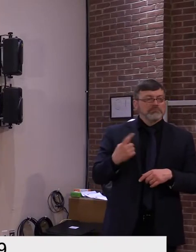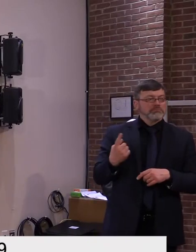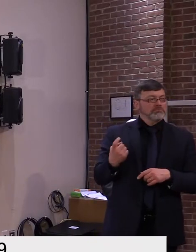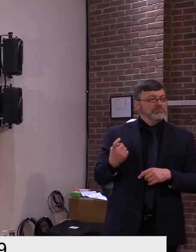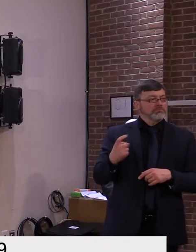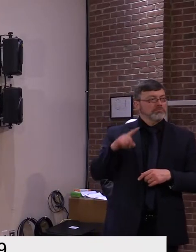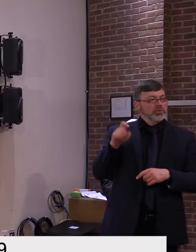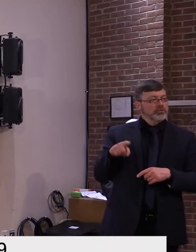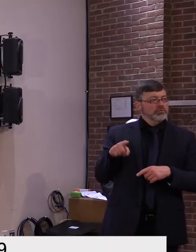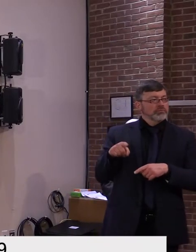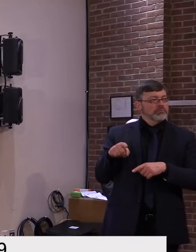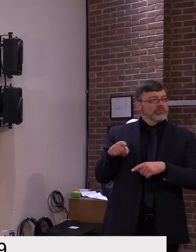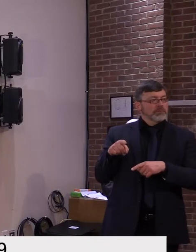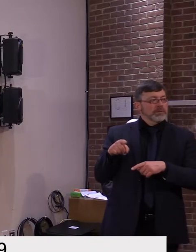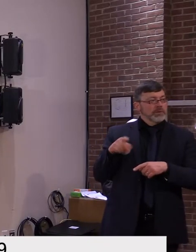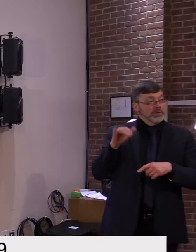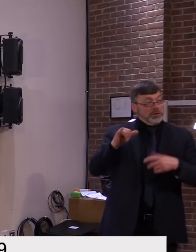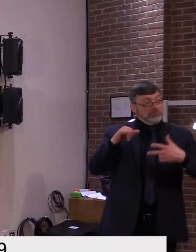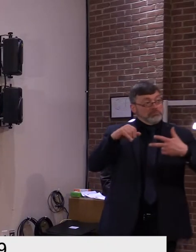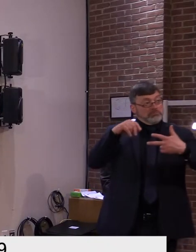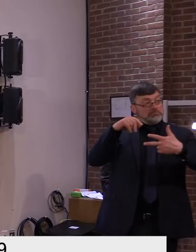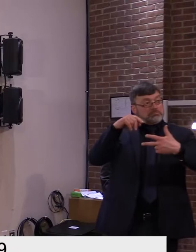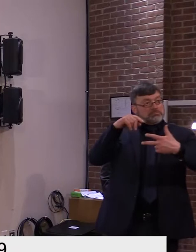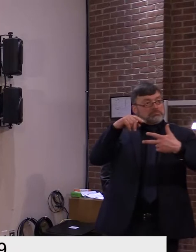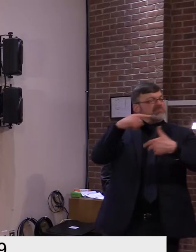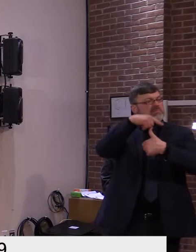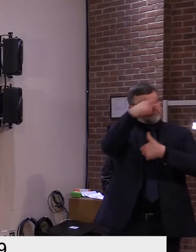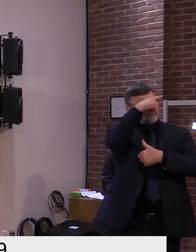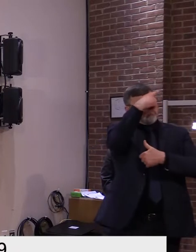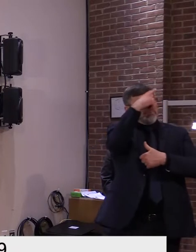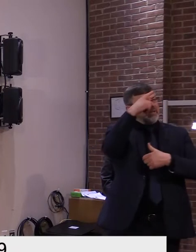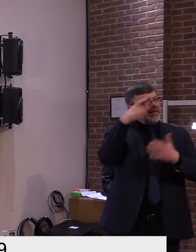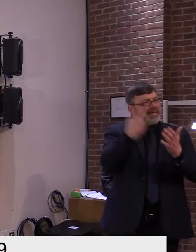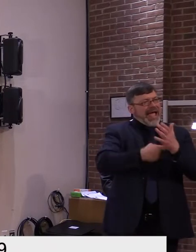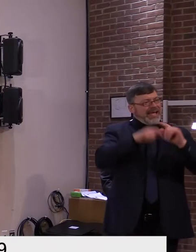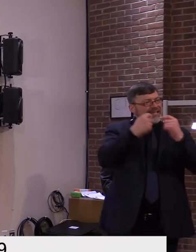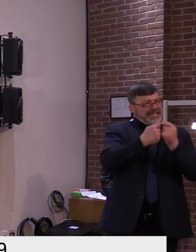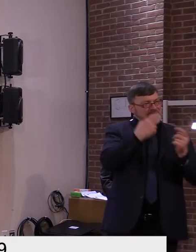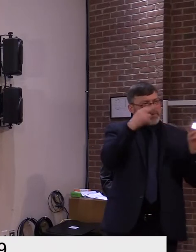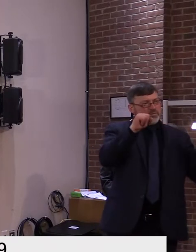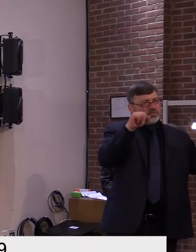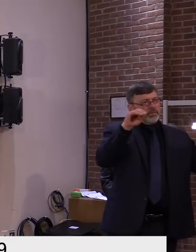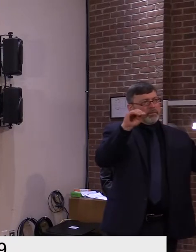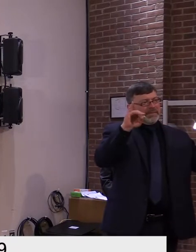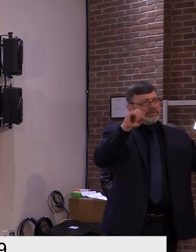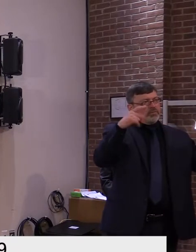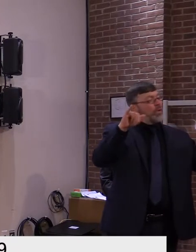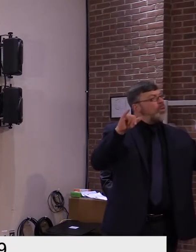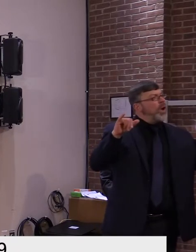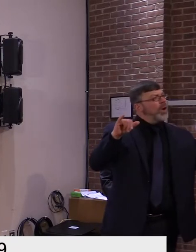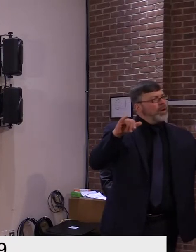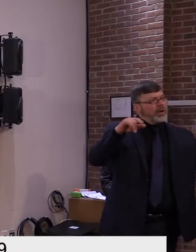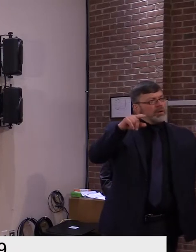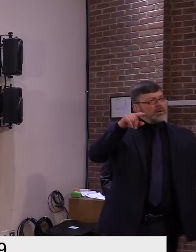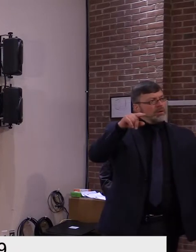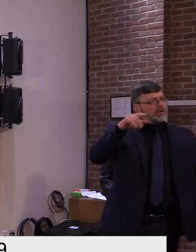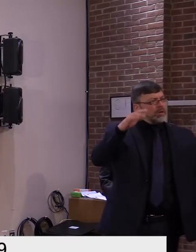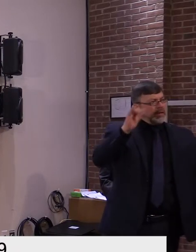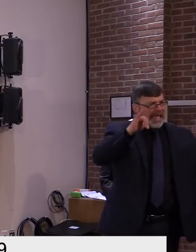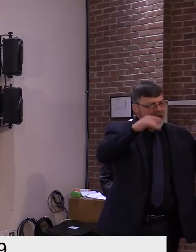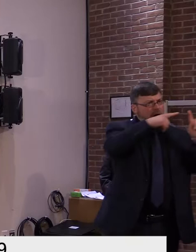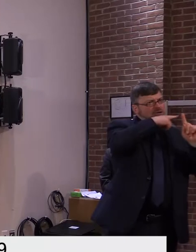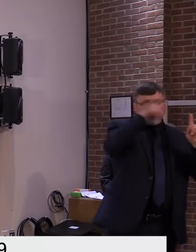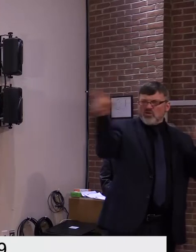play Missisquoi. Obviously, I know you don't want to out anyone, but the players know, the school certainly